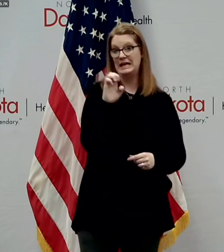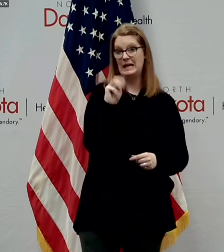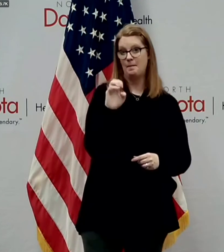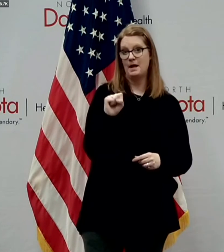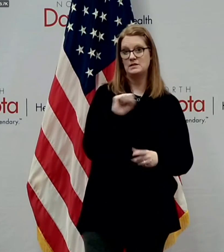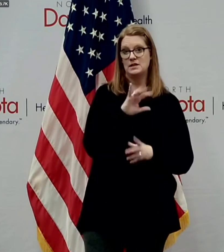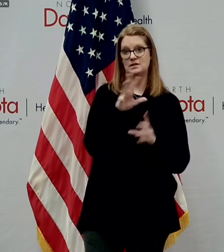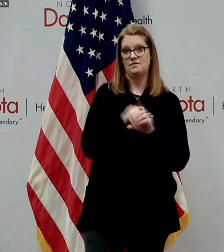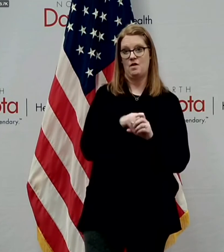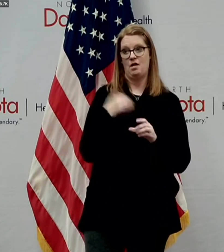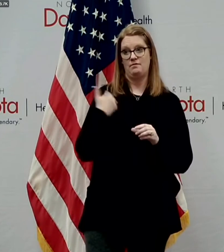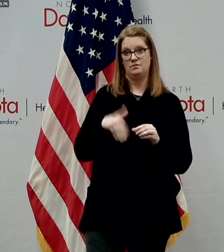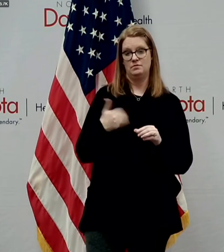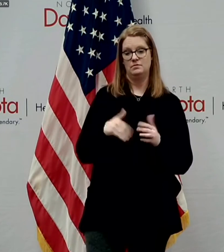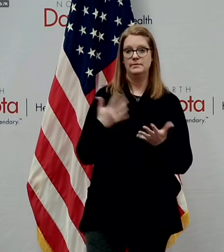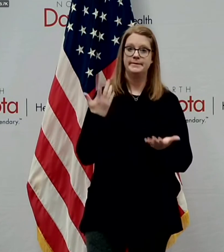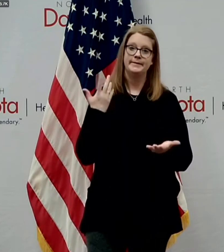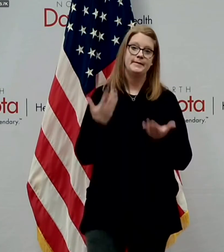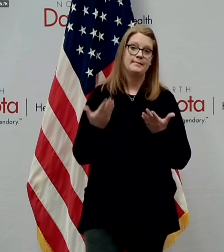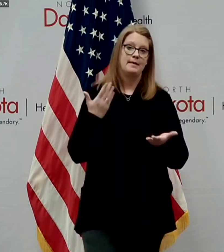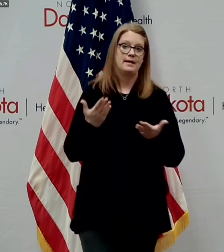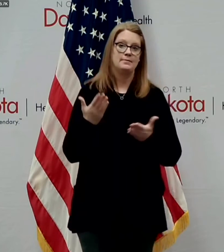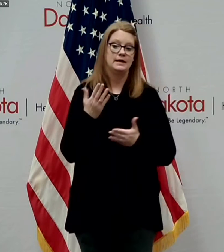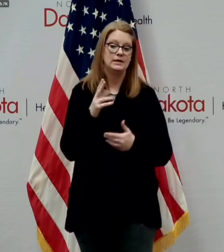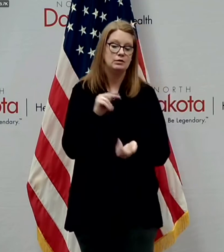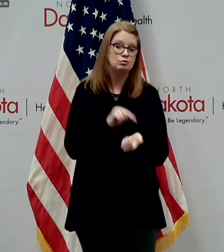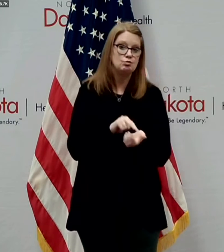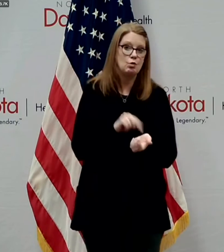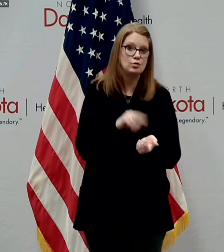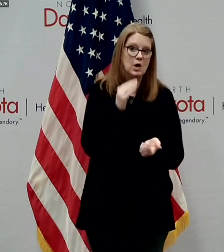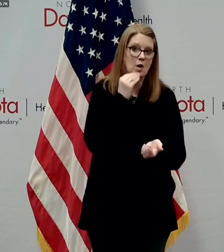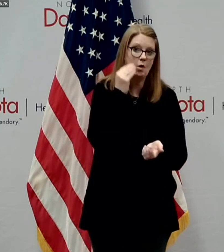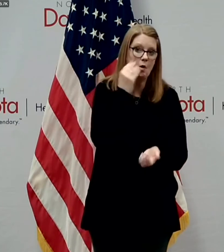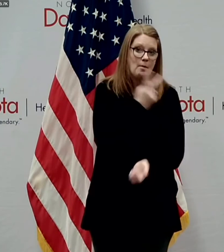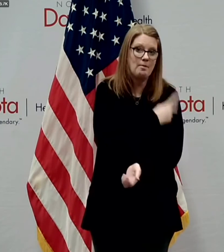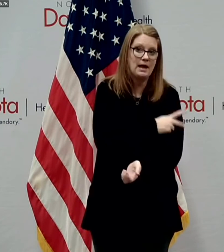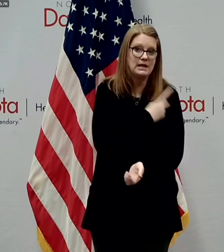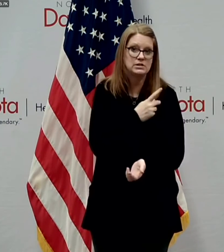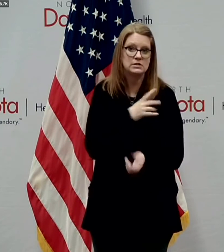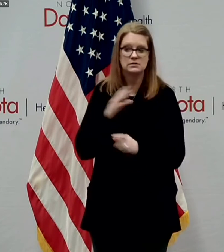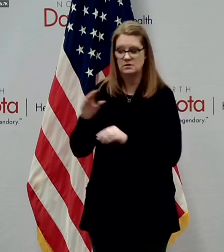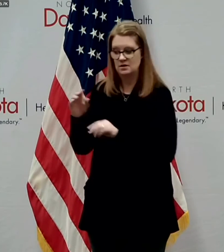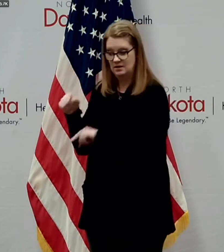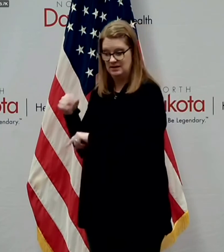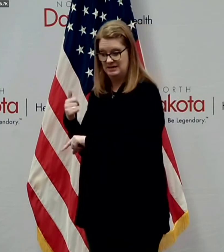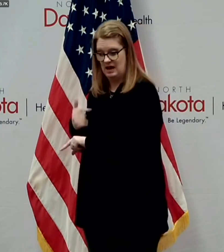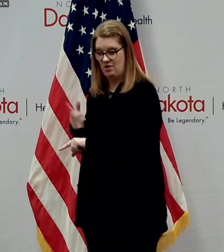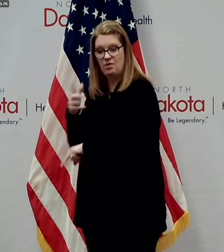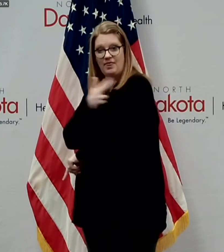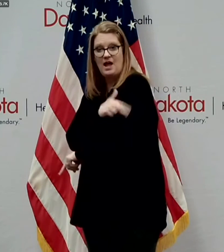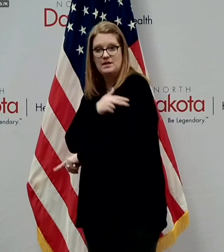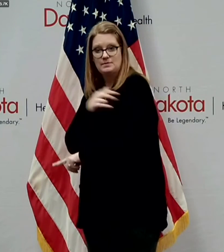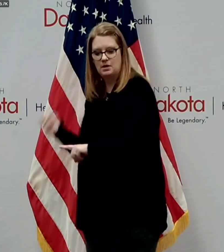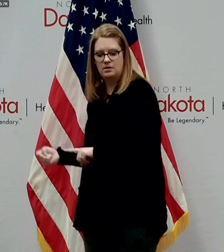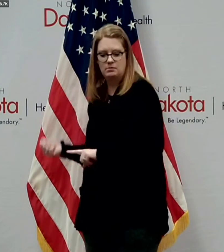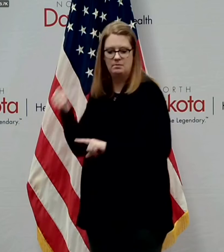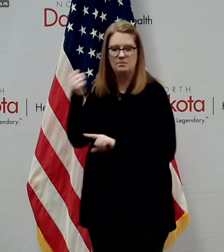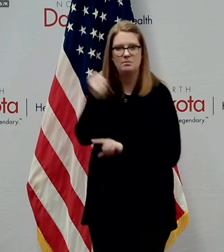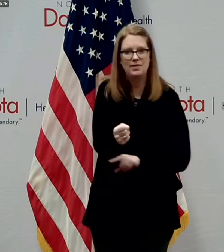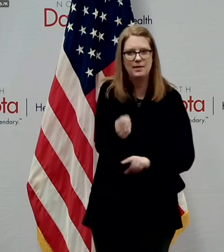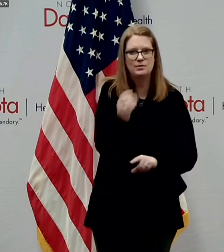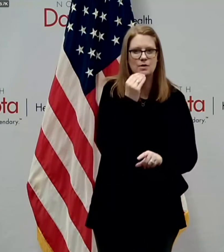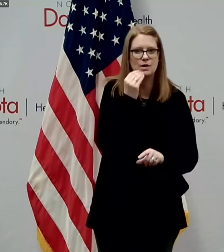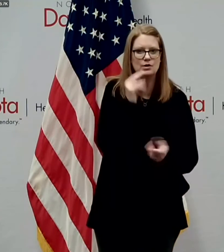would maybe put some nursing home patients that are in the hospital back in the nursing home if they could. We could